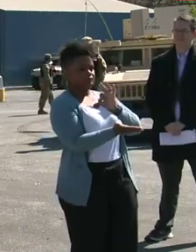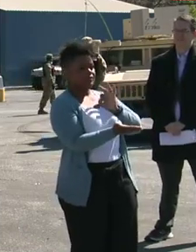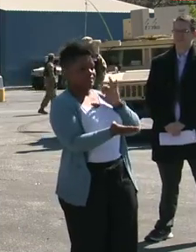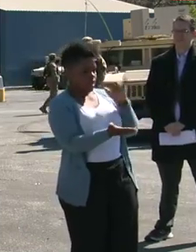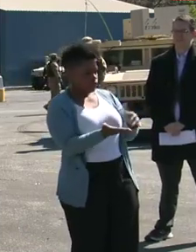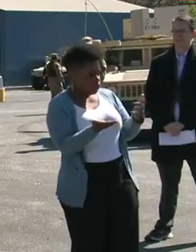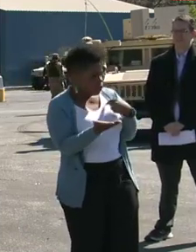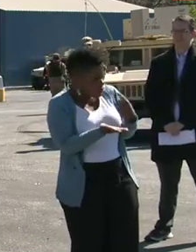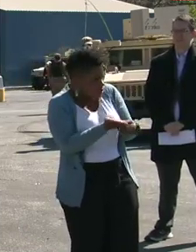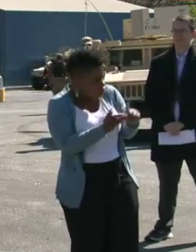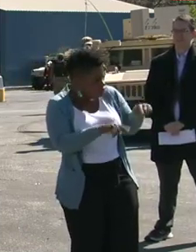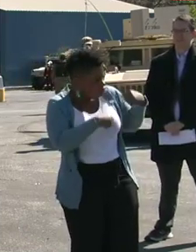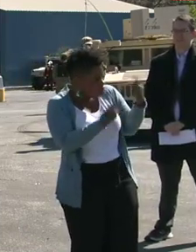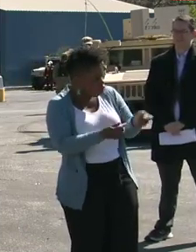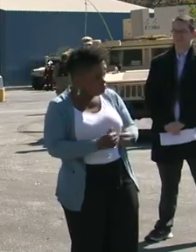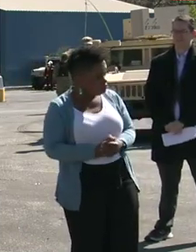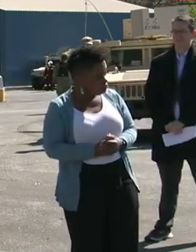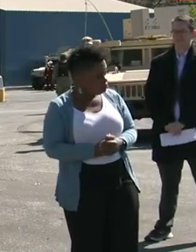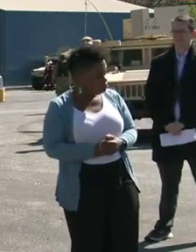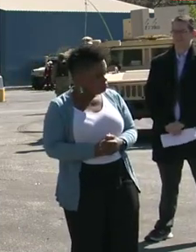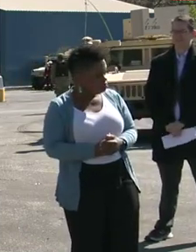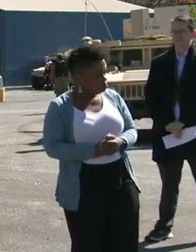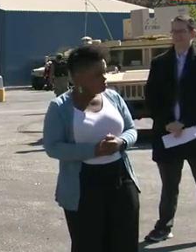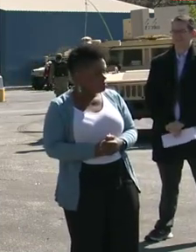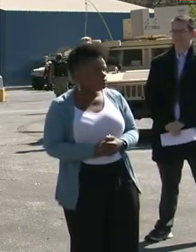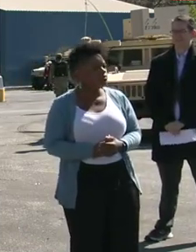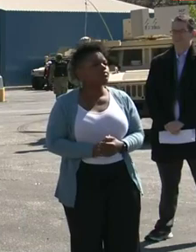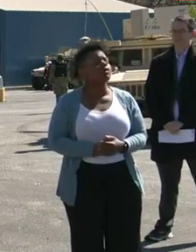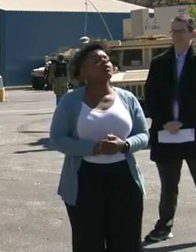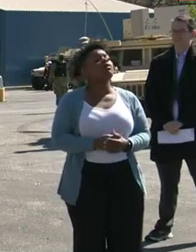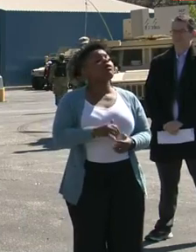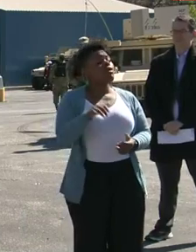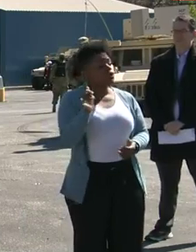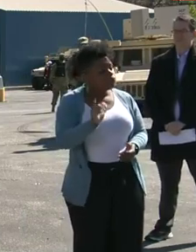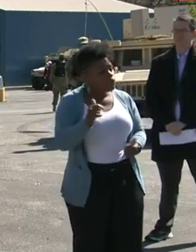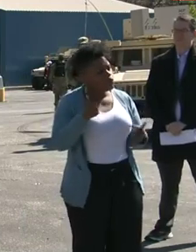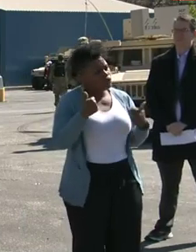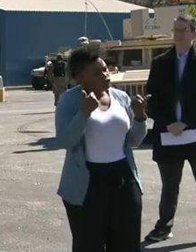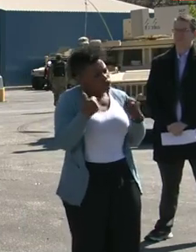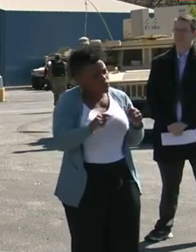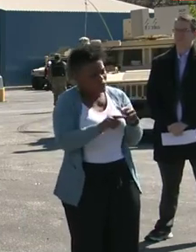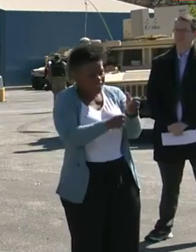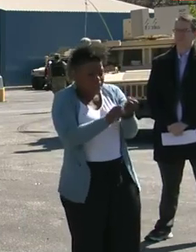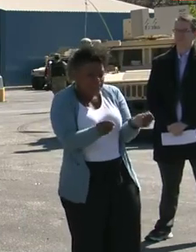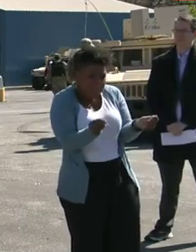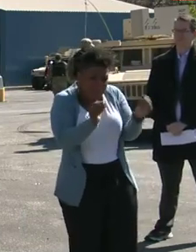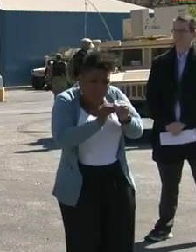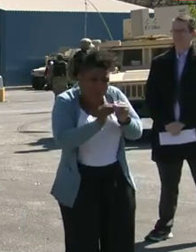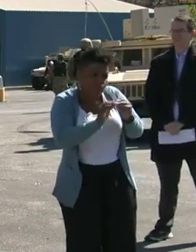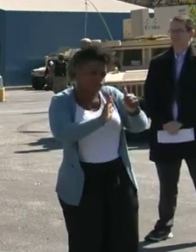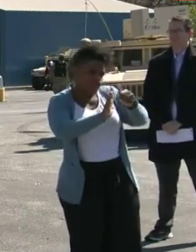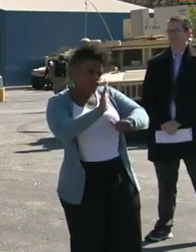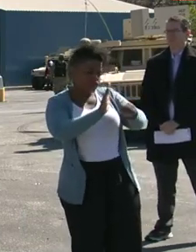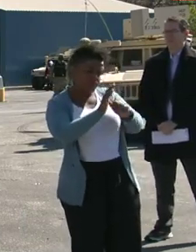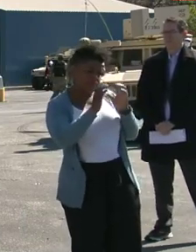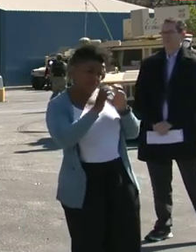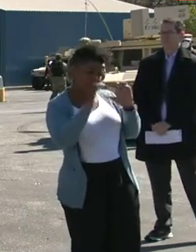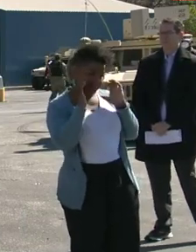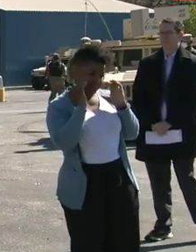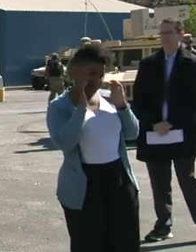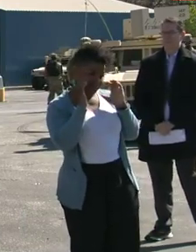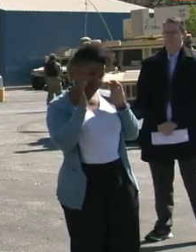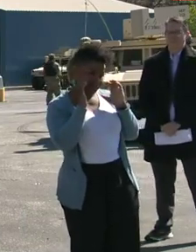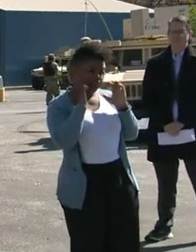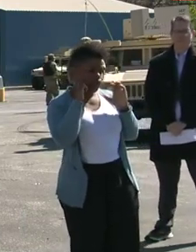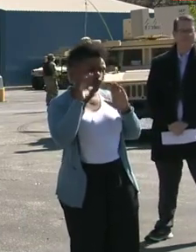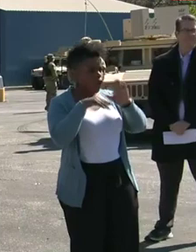have also trying to secure the surgical masks for all of our frontline workers, no matter